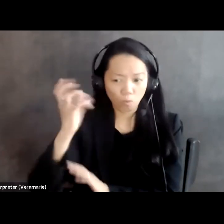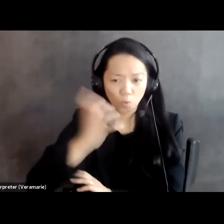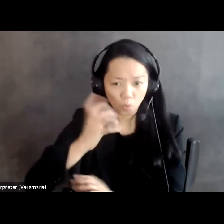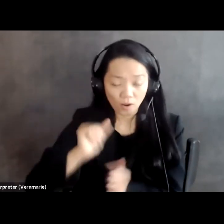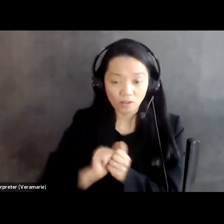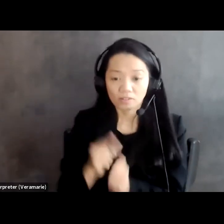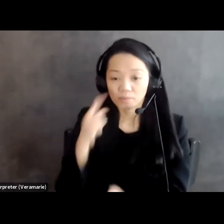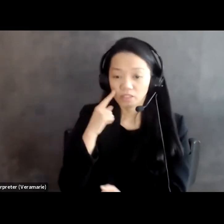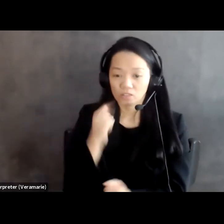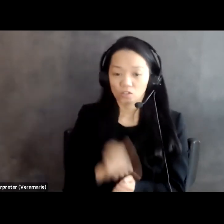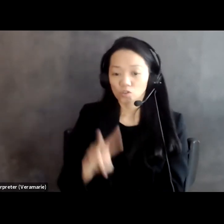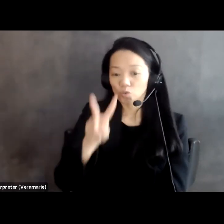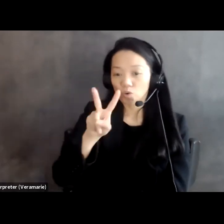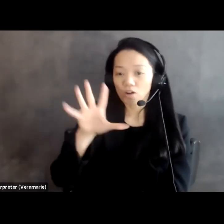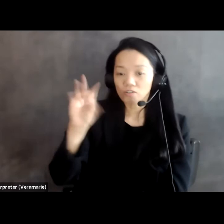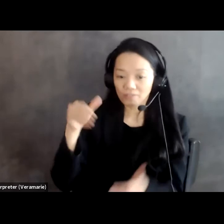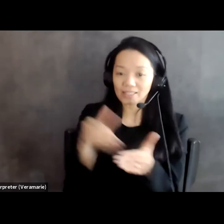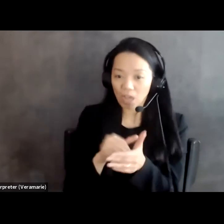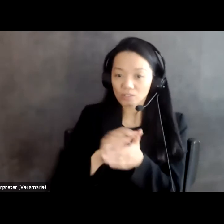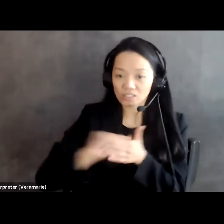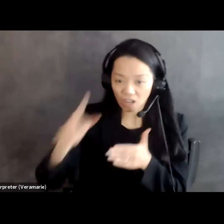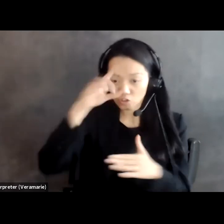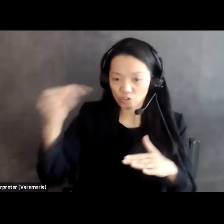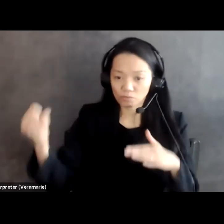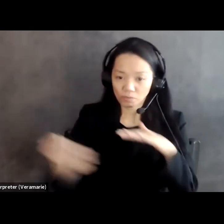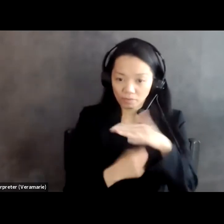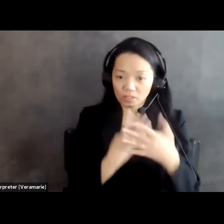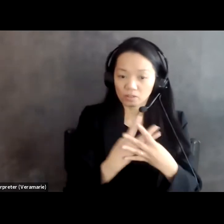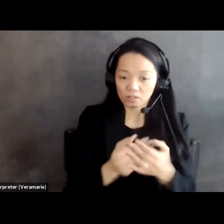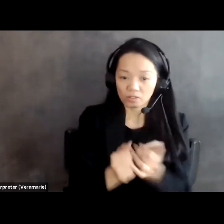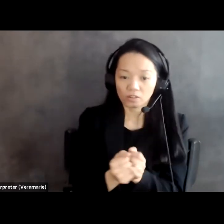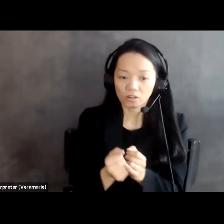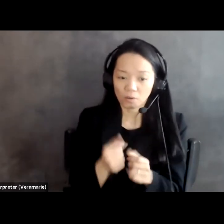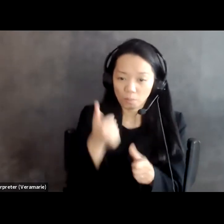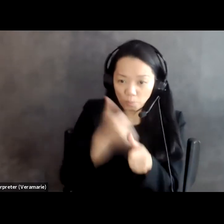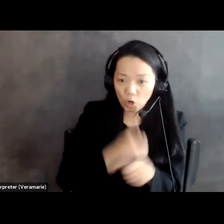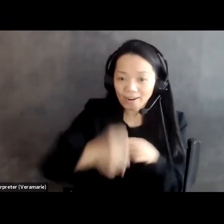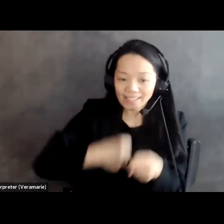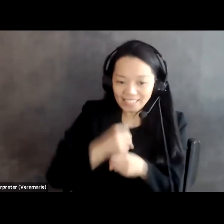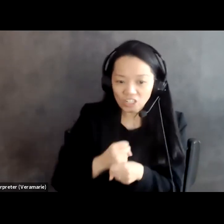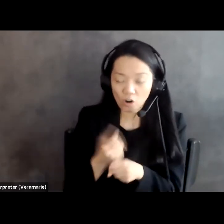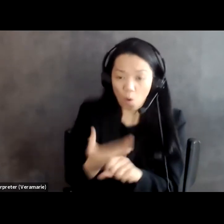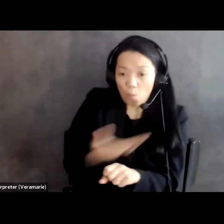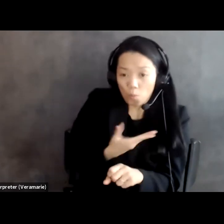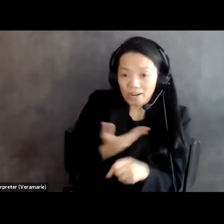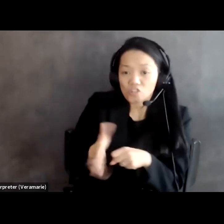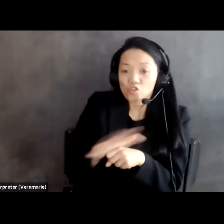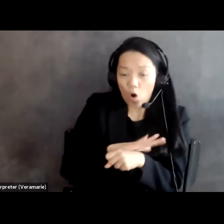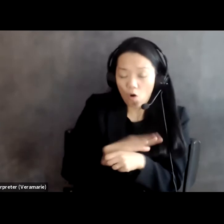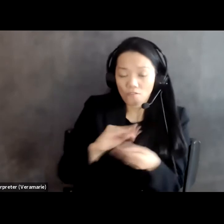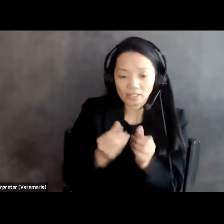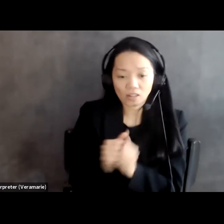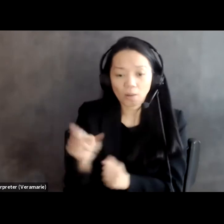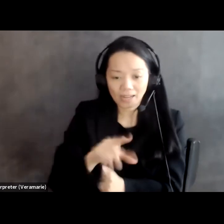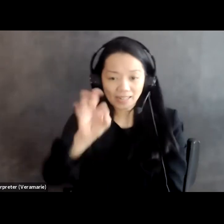about $250,000 per year. Those are pre-COVID numbers. And 90% of those people in those